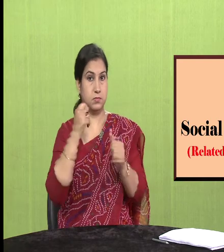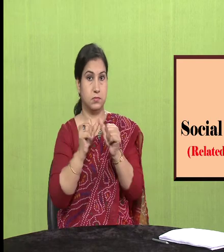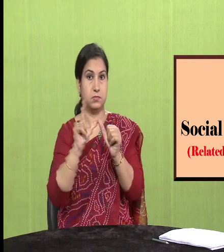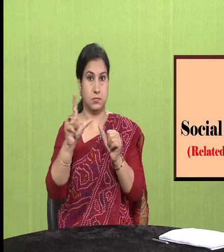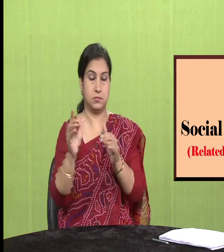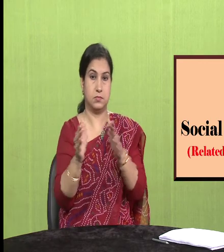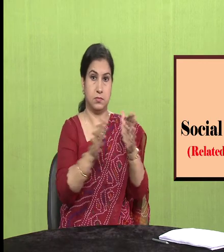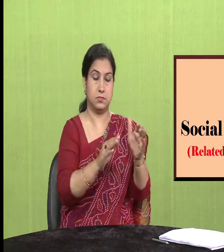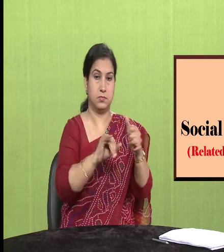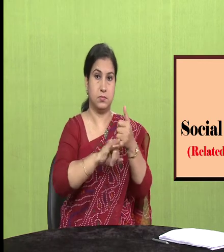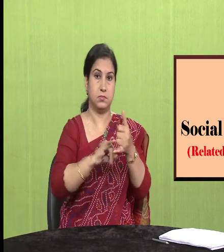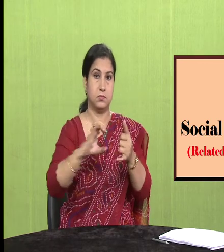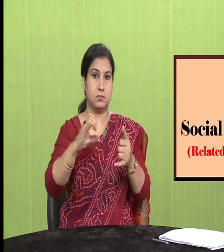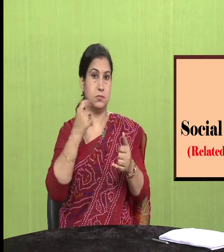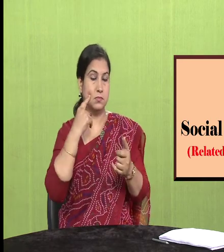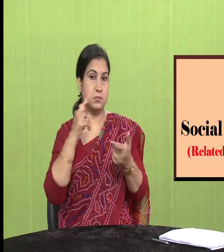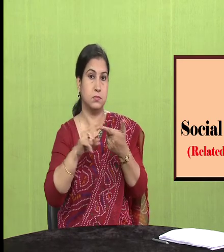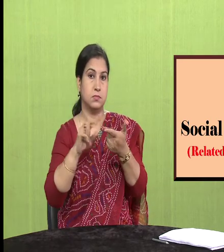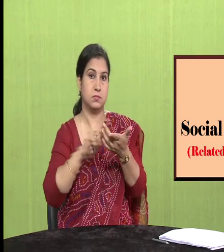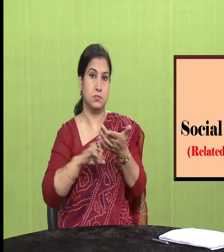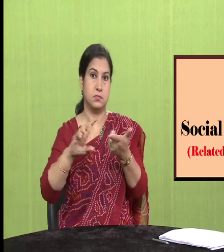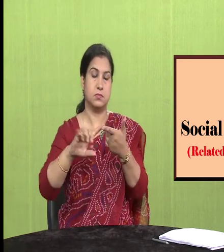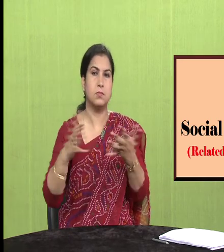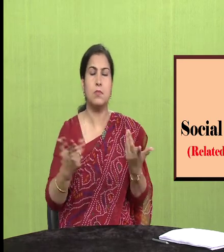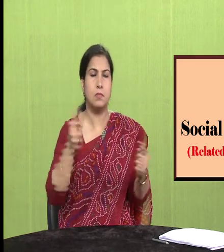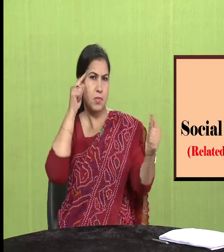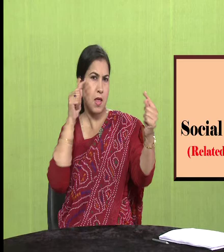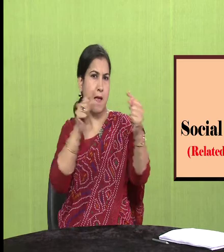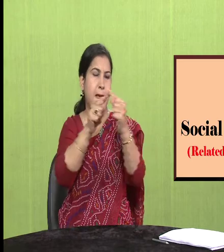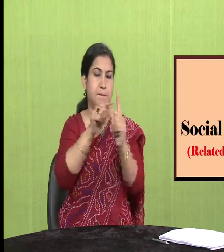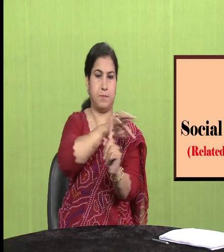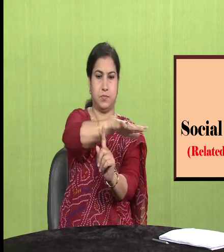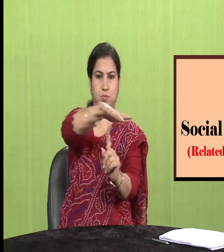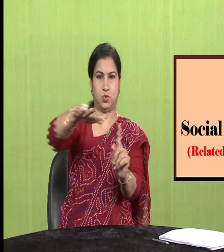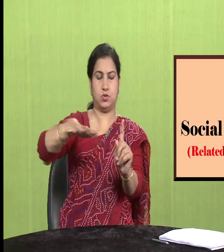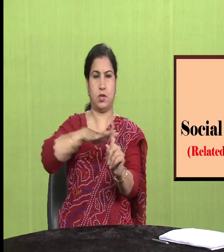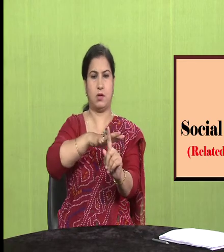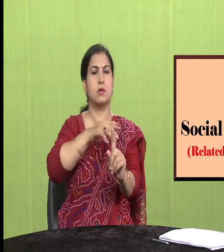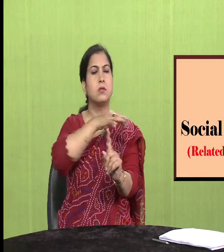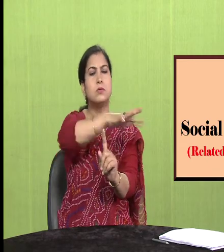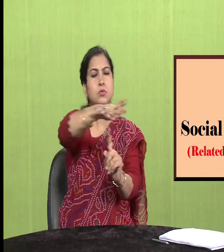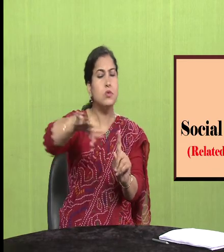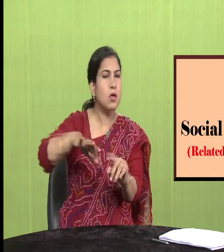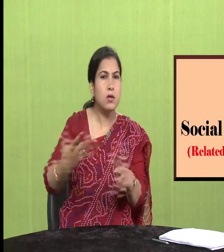Its aim is to find about all the issues related to the society and also